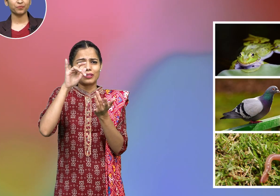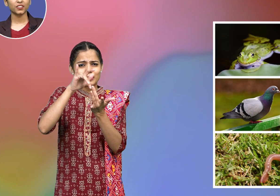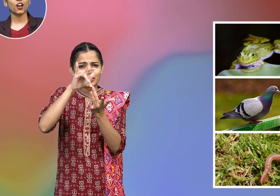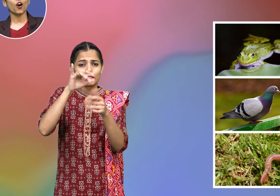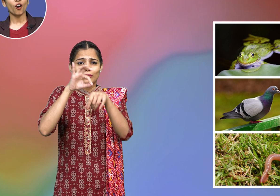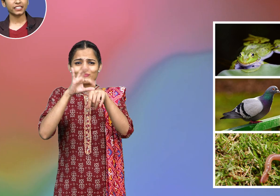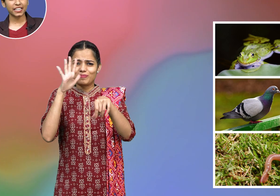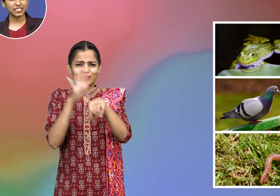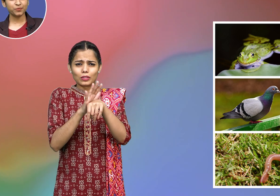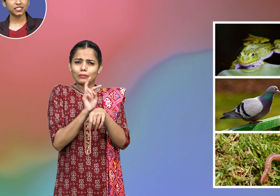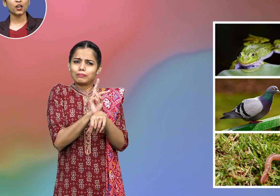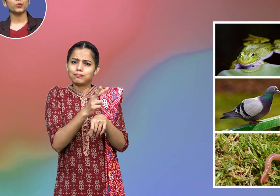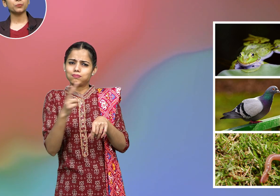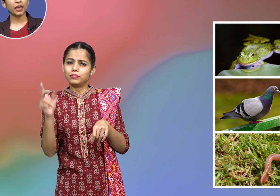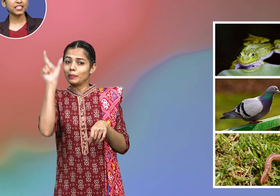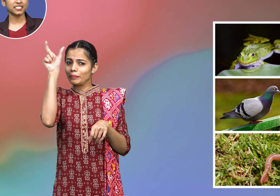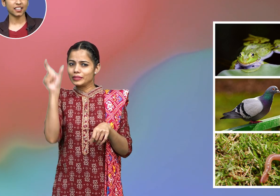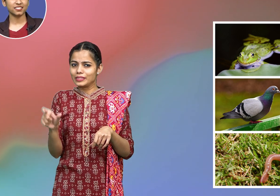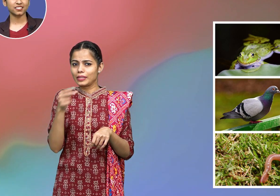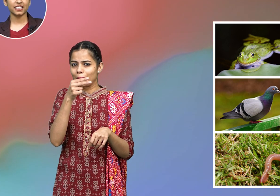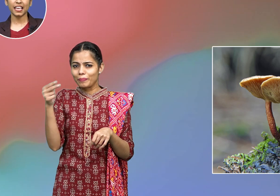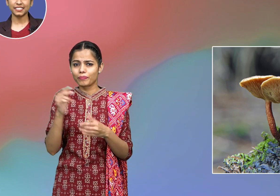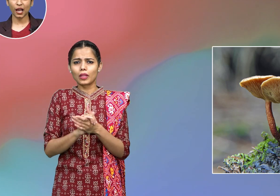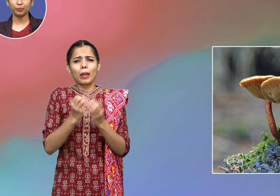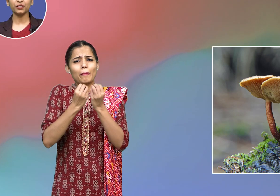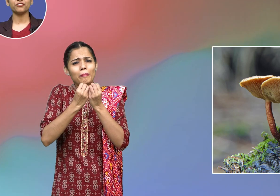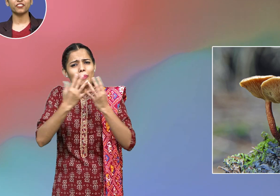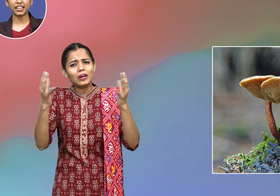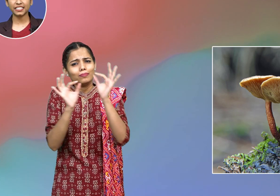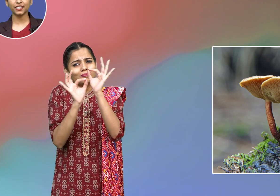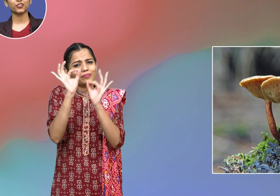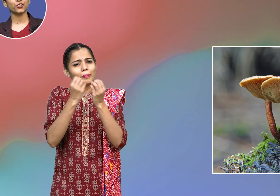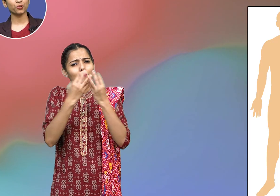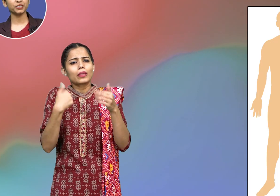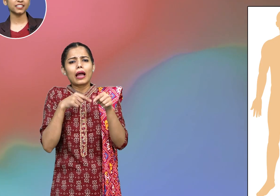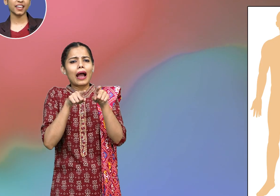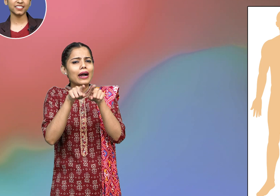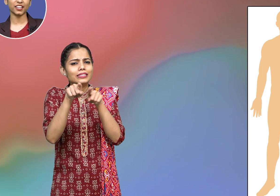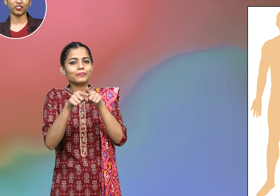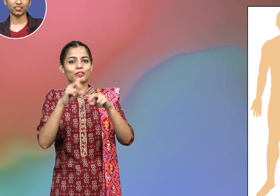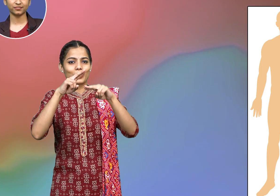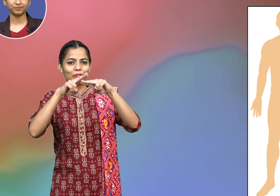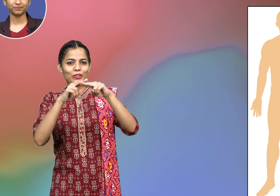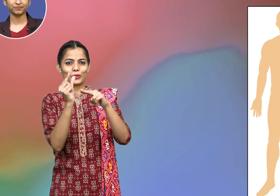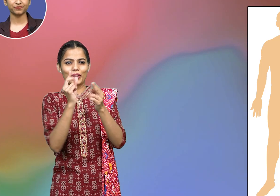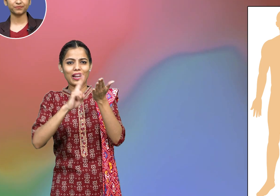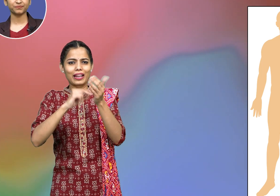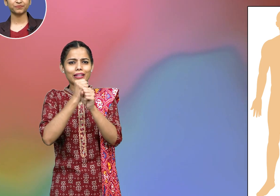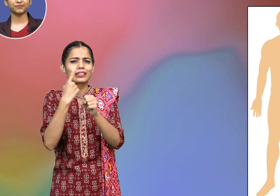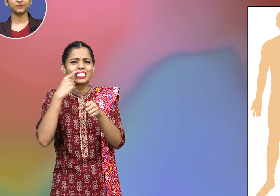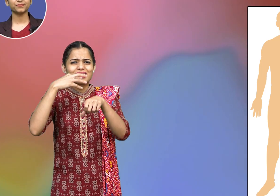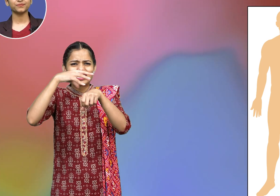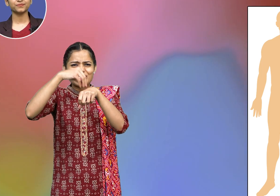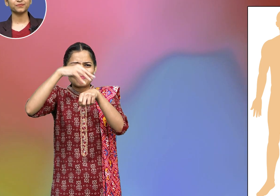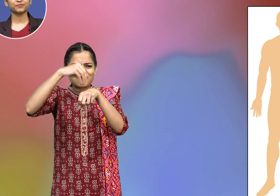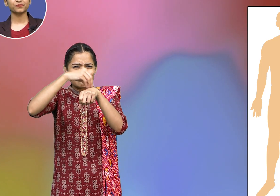Multicellular organisms with many cells, example fungi, human, etc.